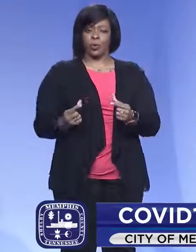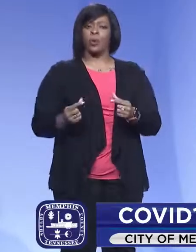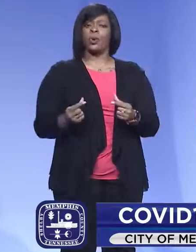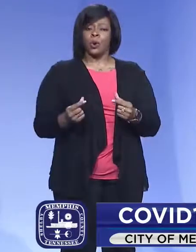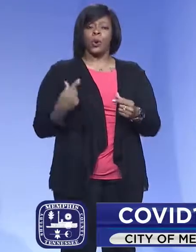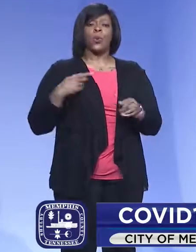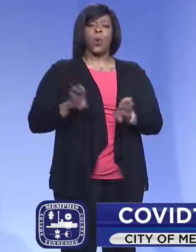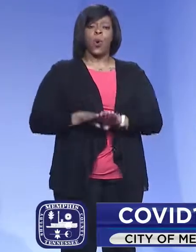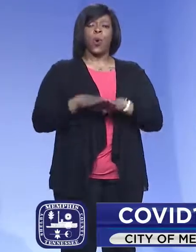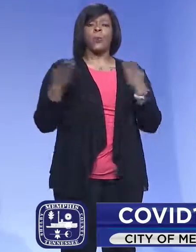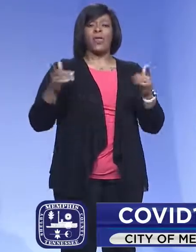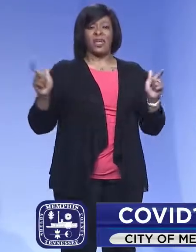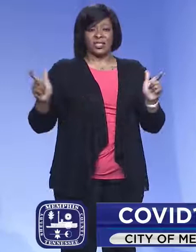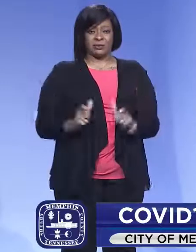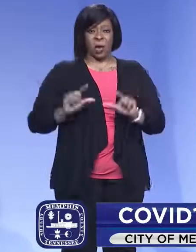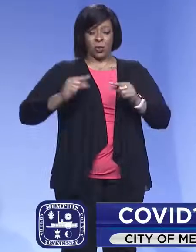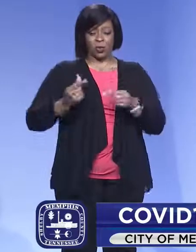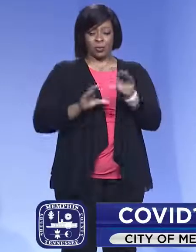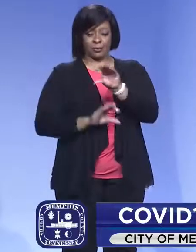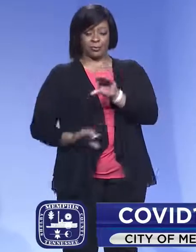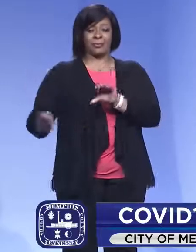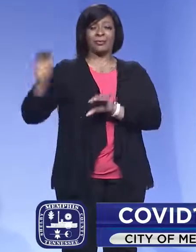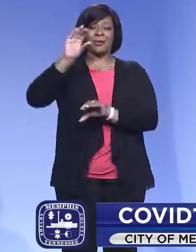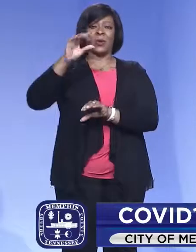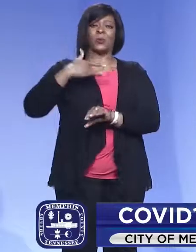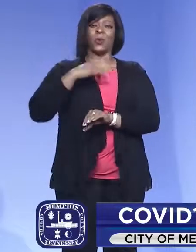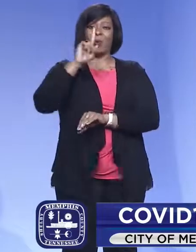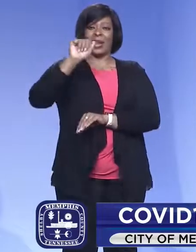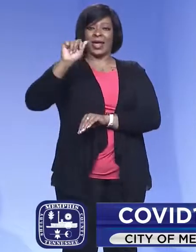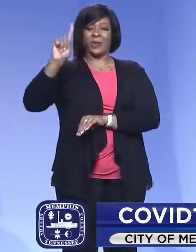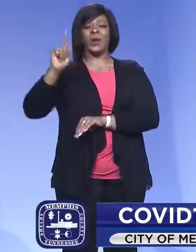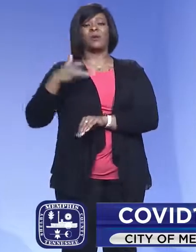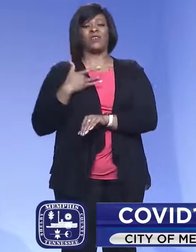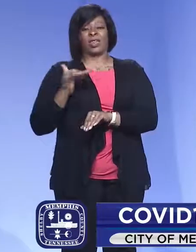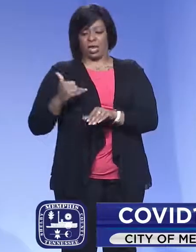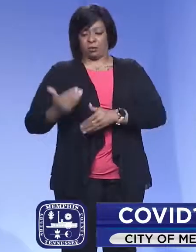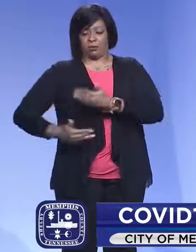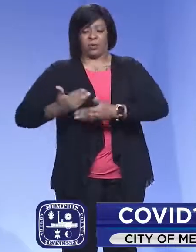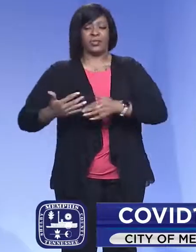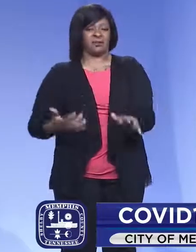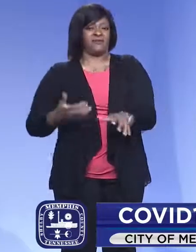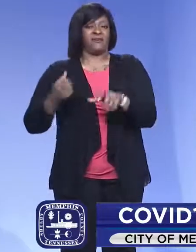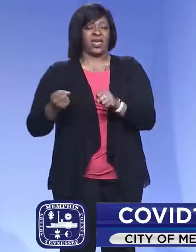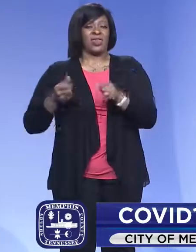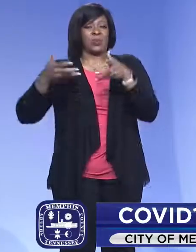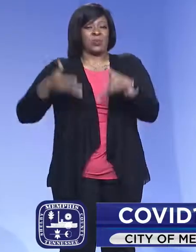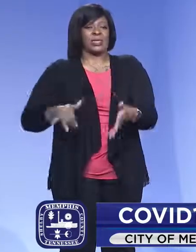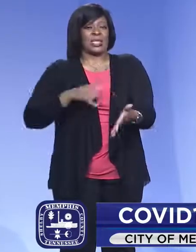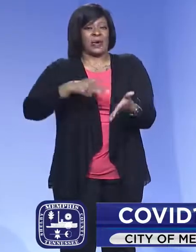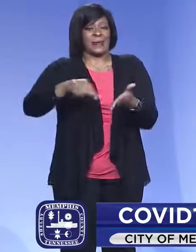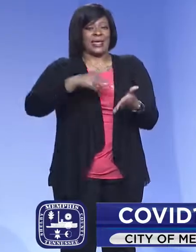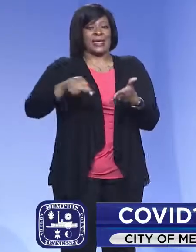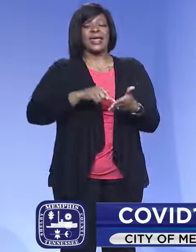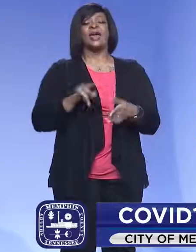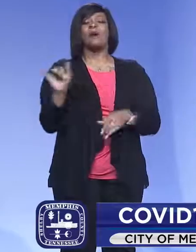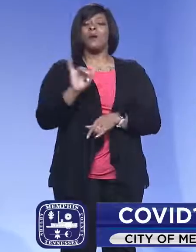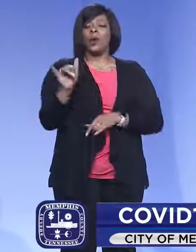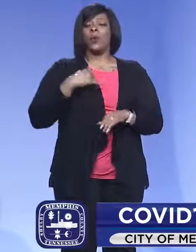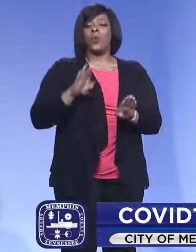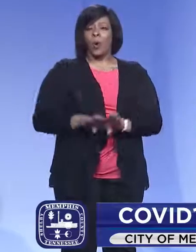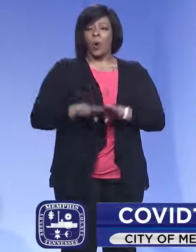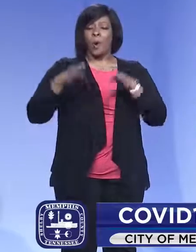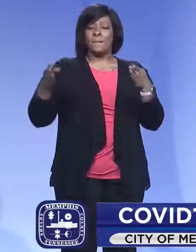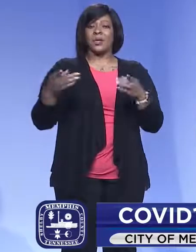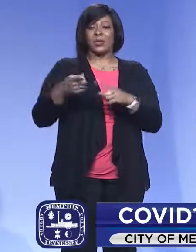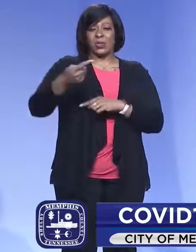we opened up to that smaller group because we believed we could get all them through in the rest of the week. Then we also opened it